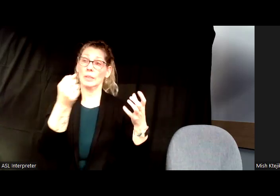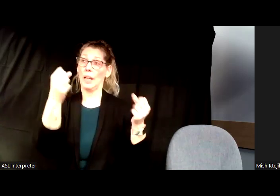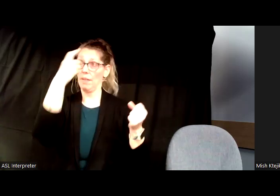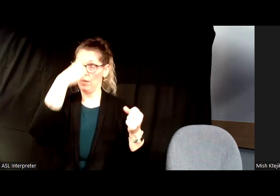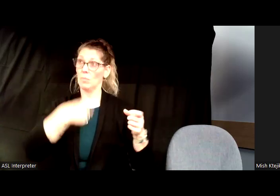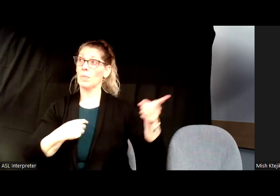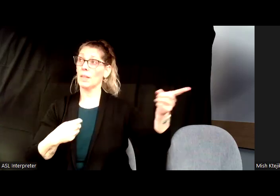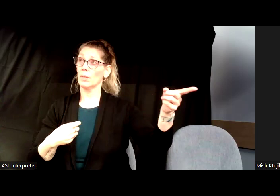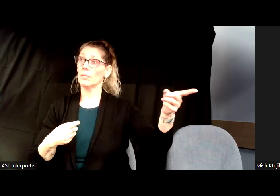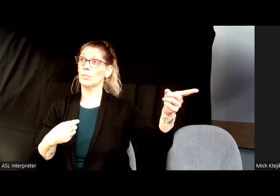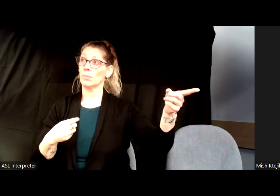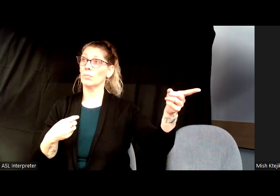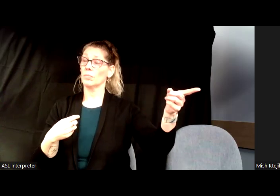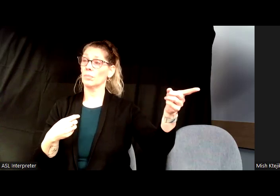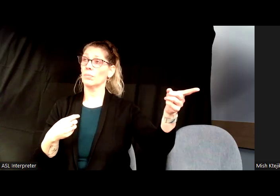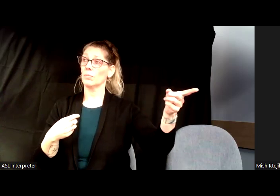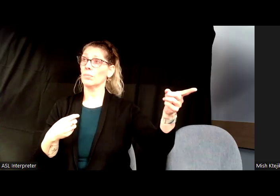You sign